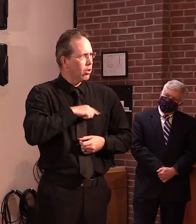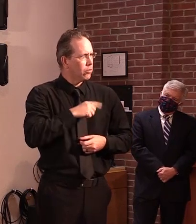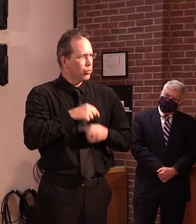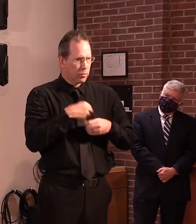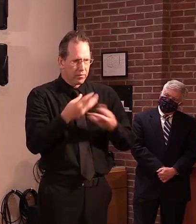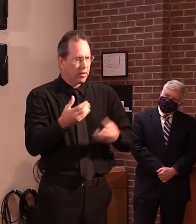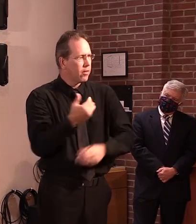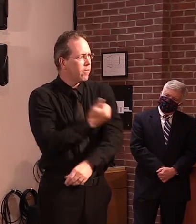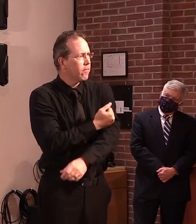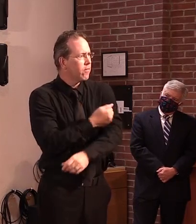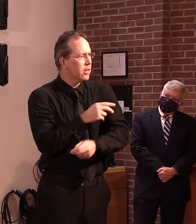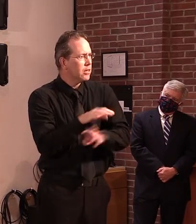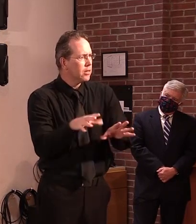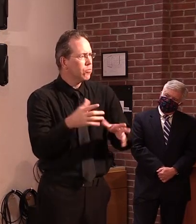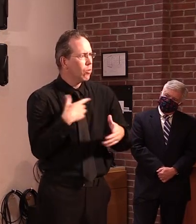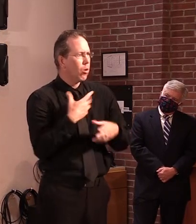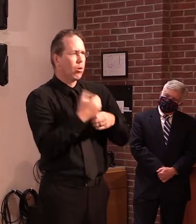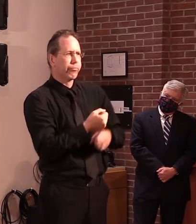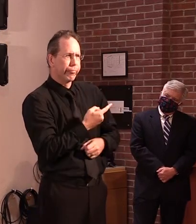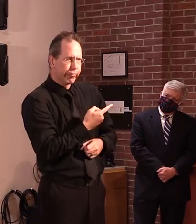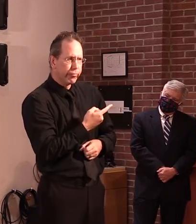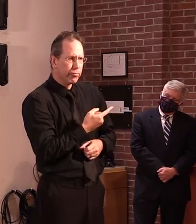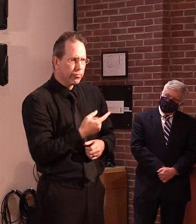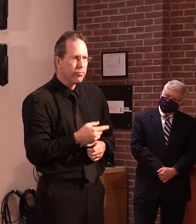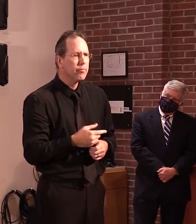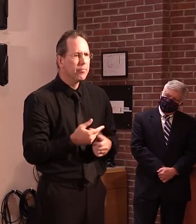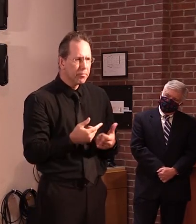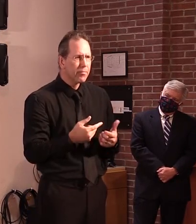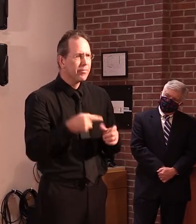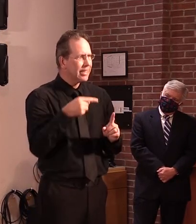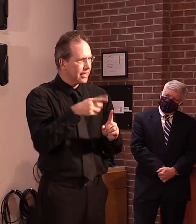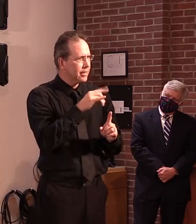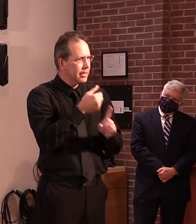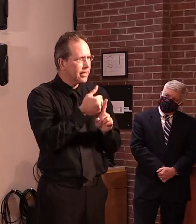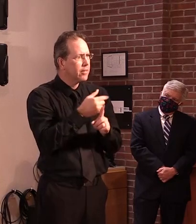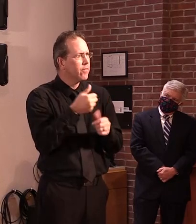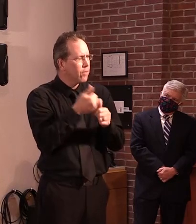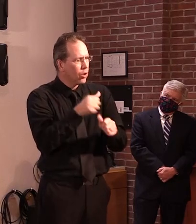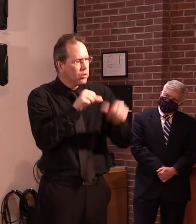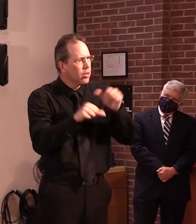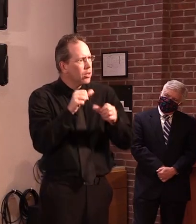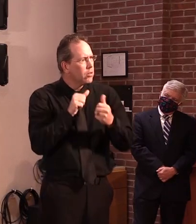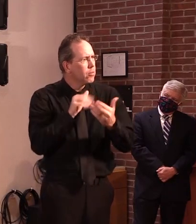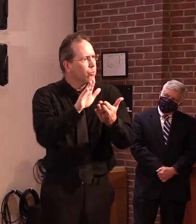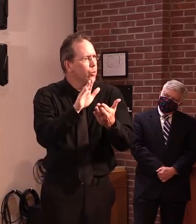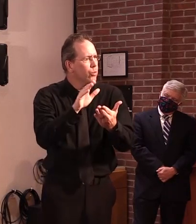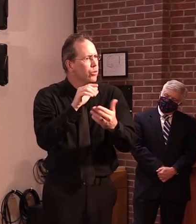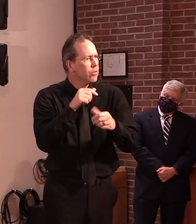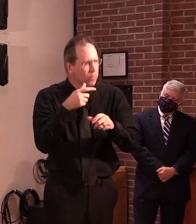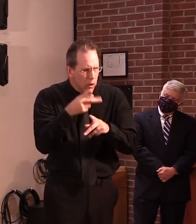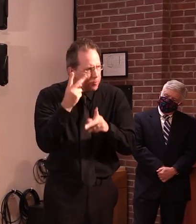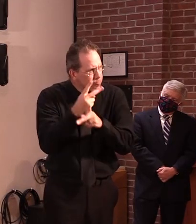them, and having gone through an appropriate, rigorous scientific process,